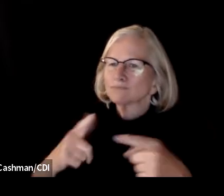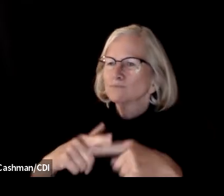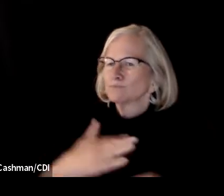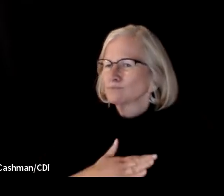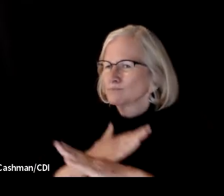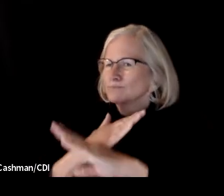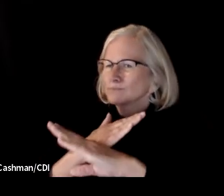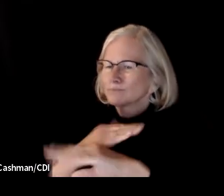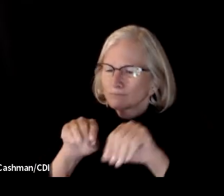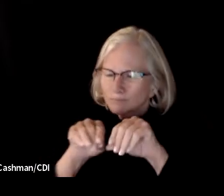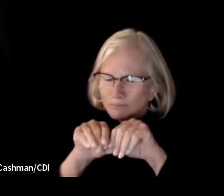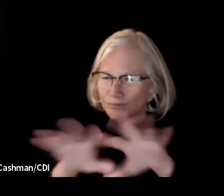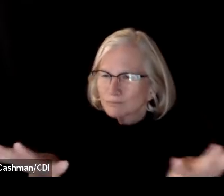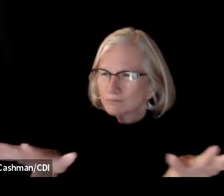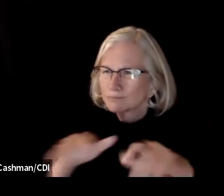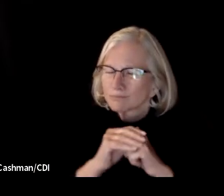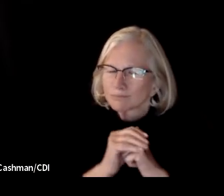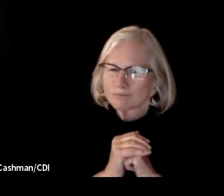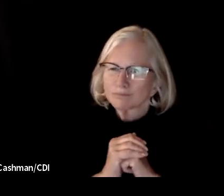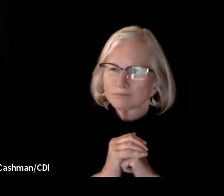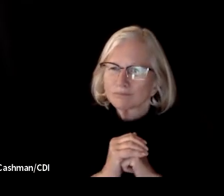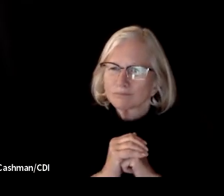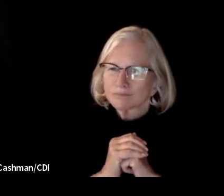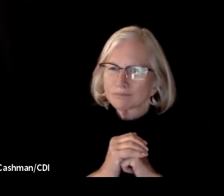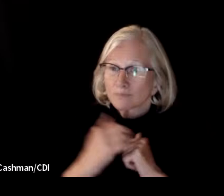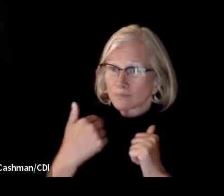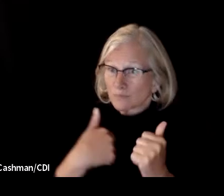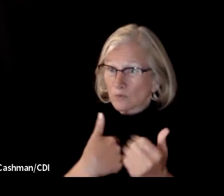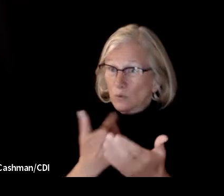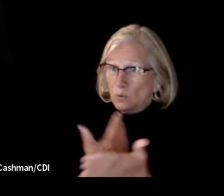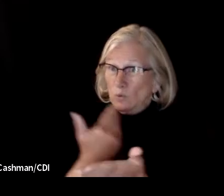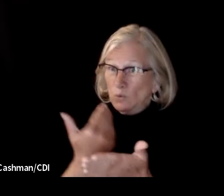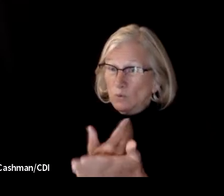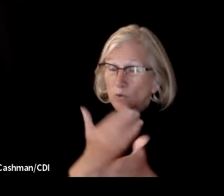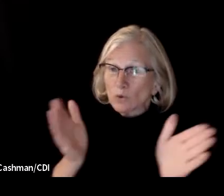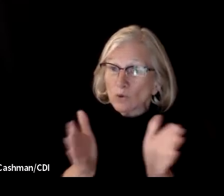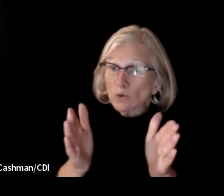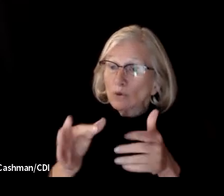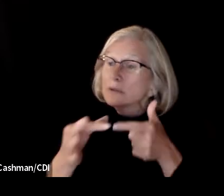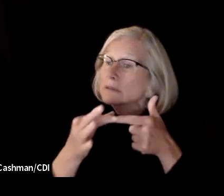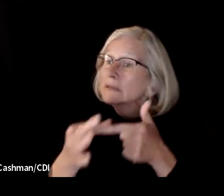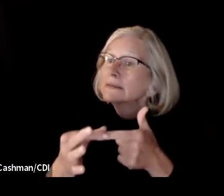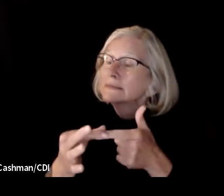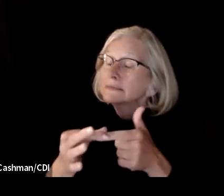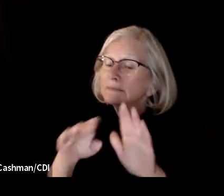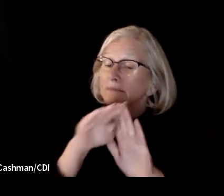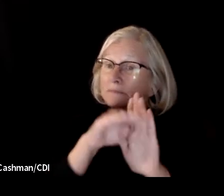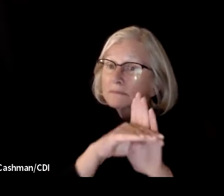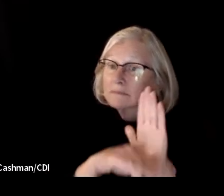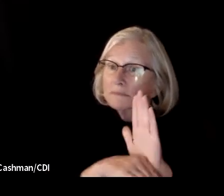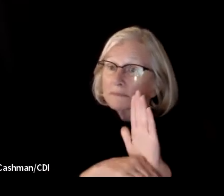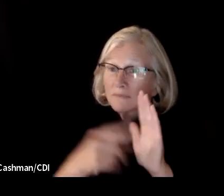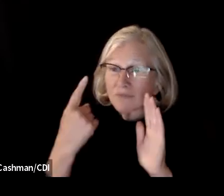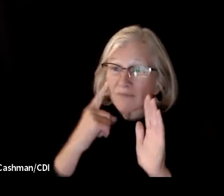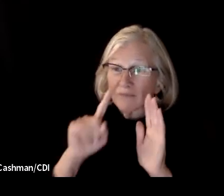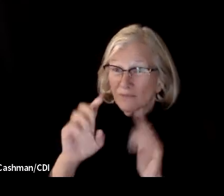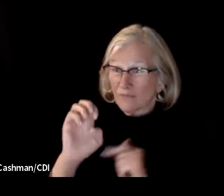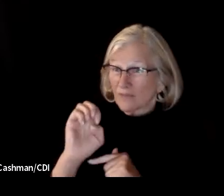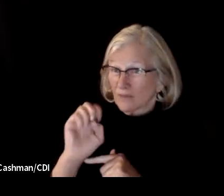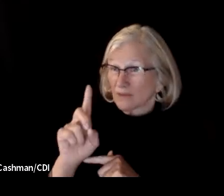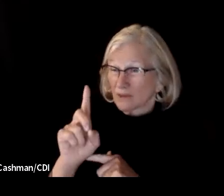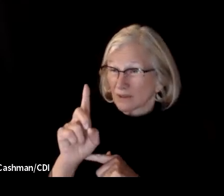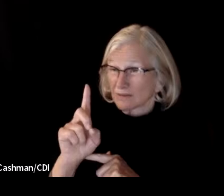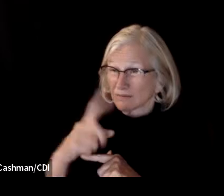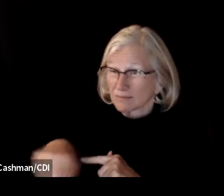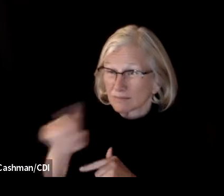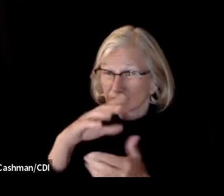forth just recently reflects CDC's recommendations for implementing what is called layered prevention strategies.